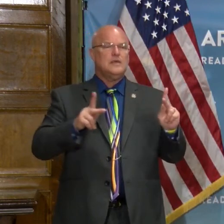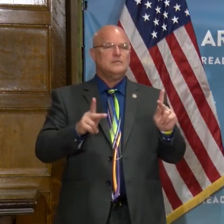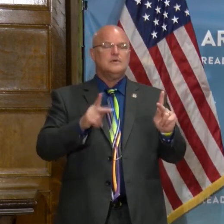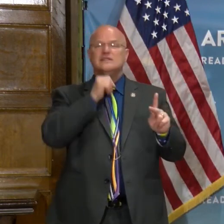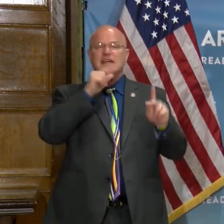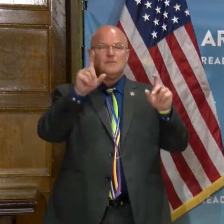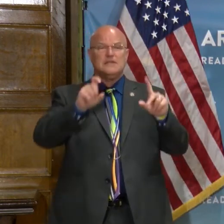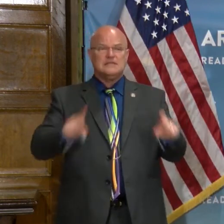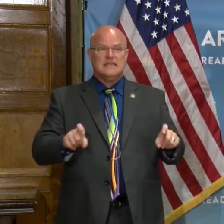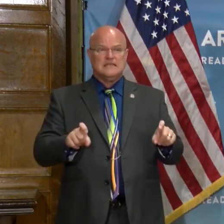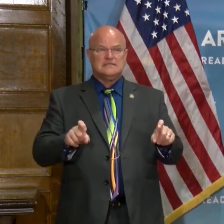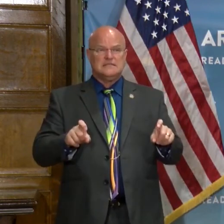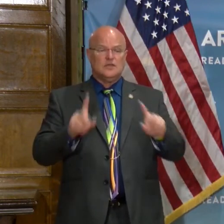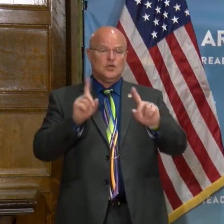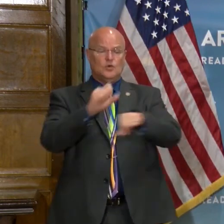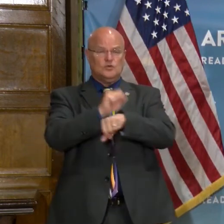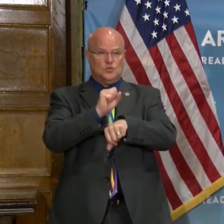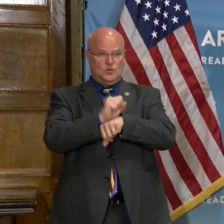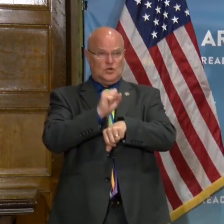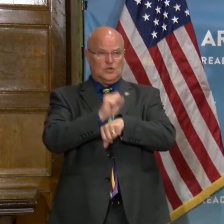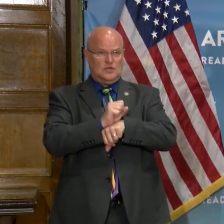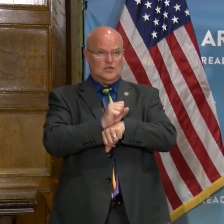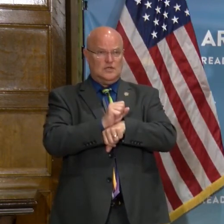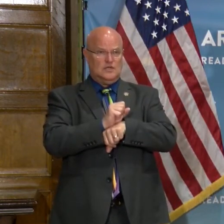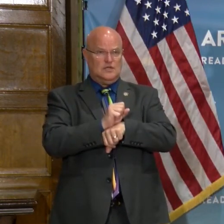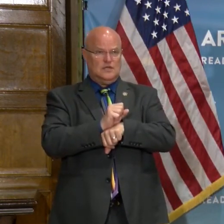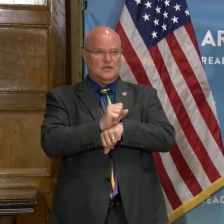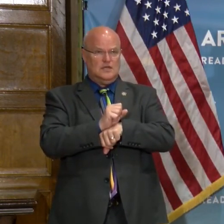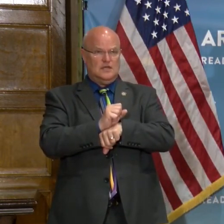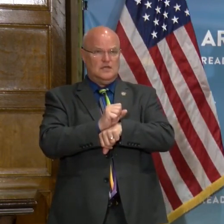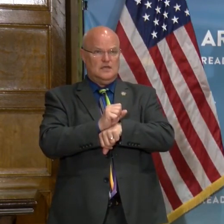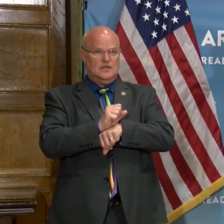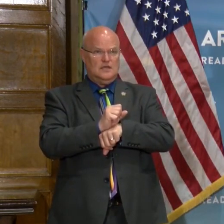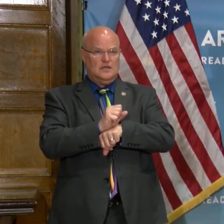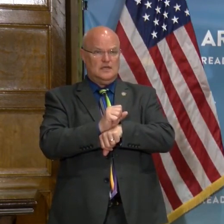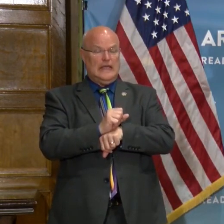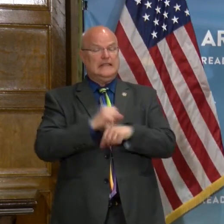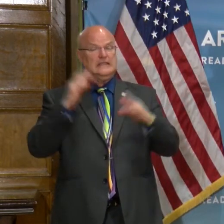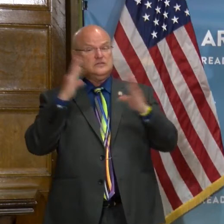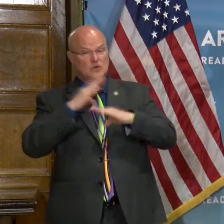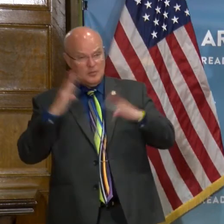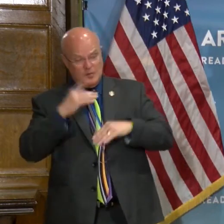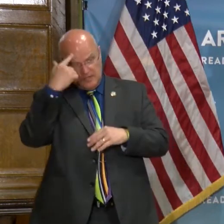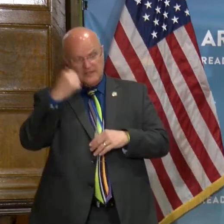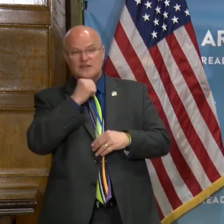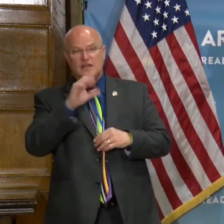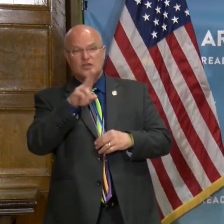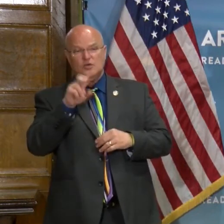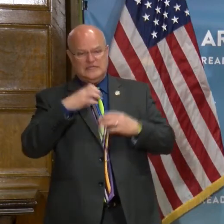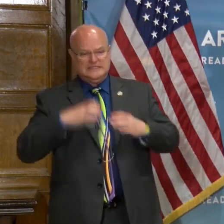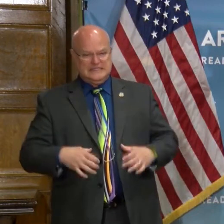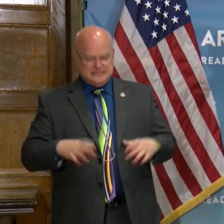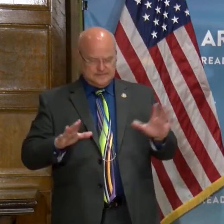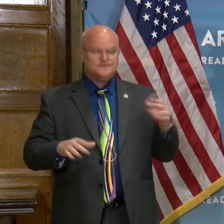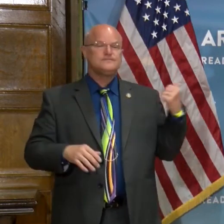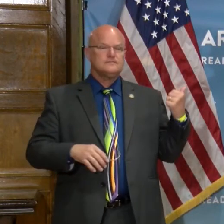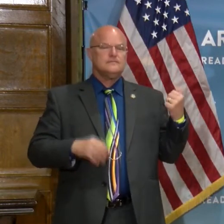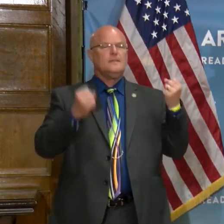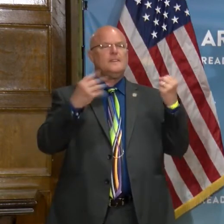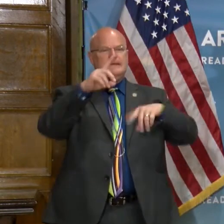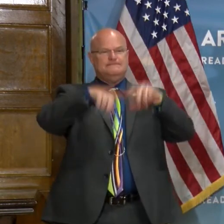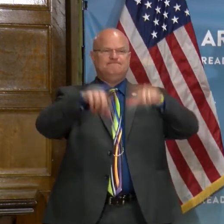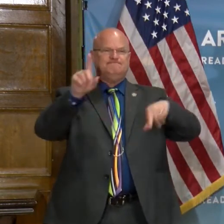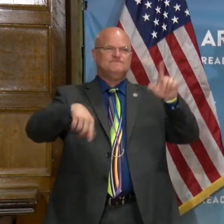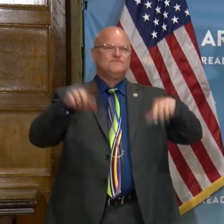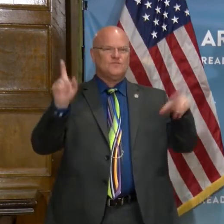getting tested, going to work, not wanting to get in trouble, not wanting to be... Well, there's a lot of